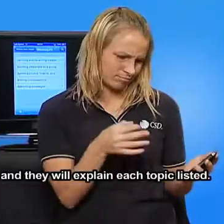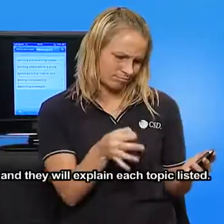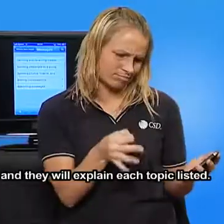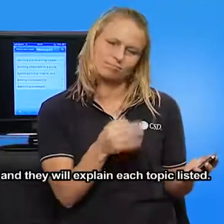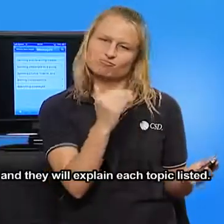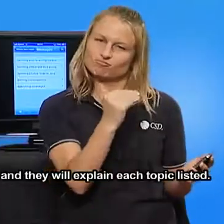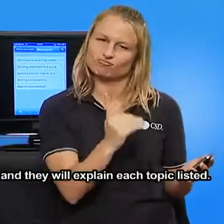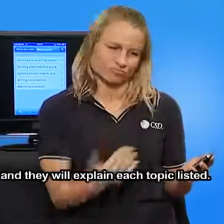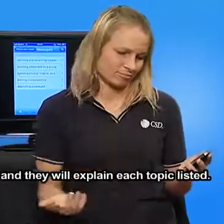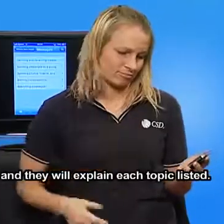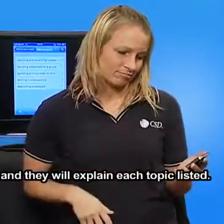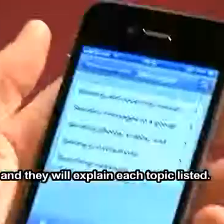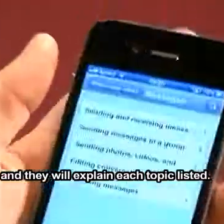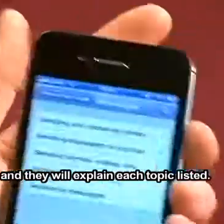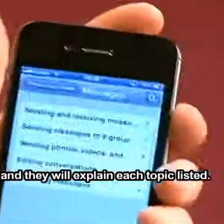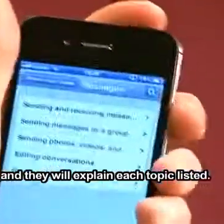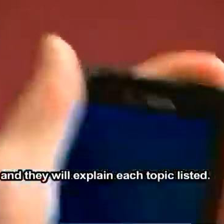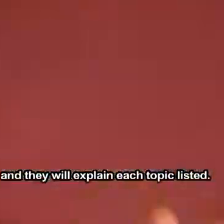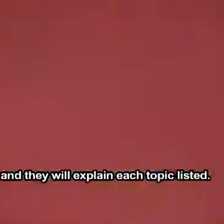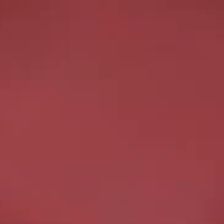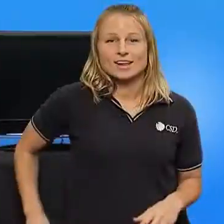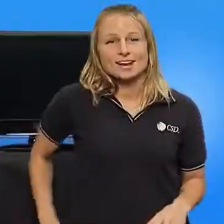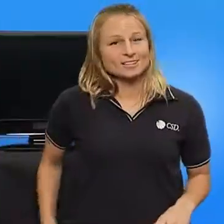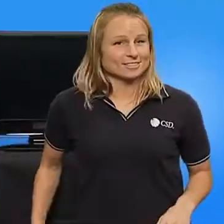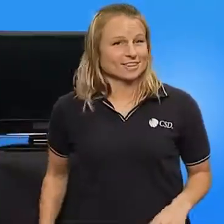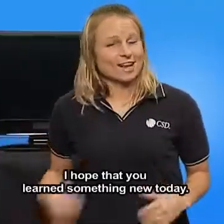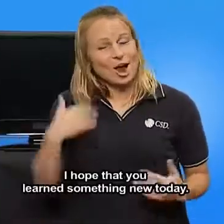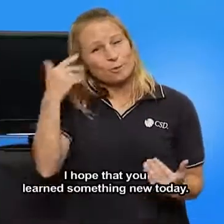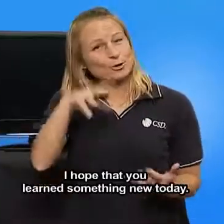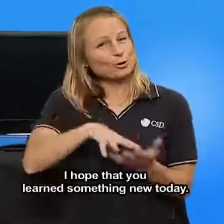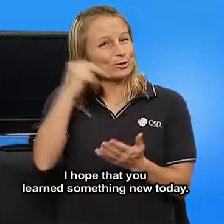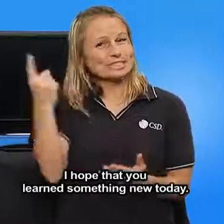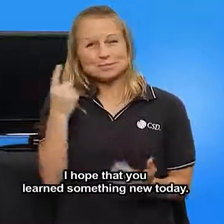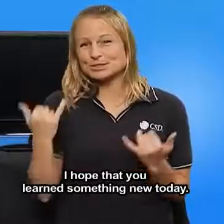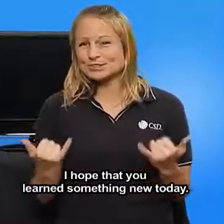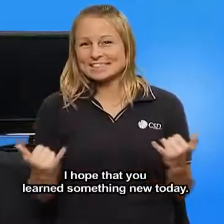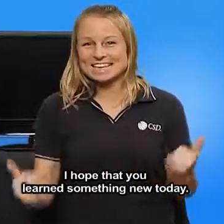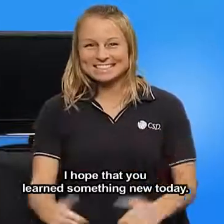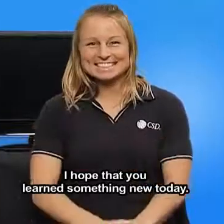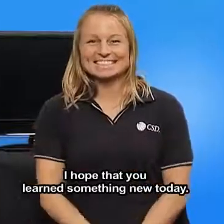and they will explain each topic listed. I hope you learned something new today.